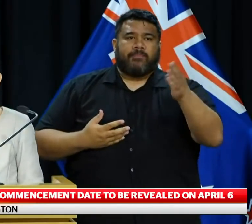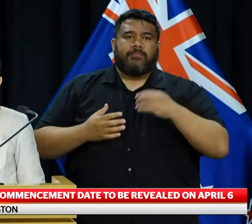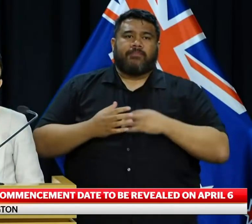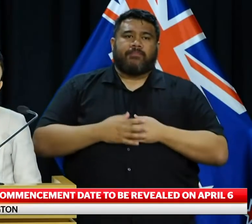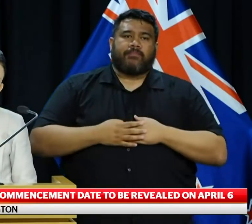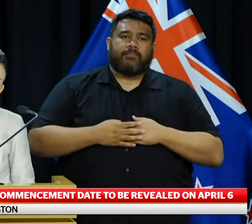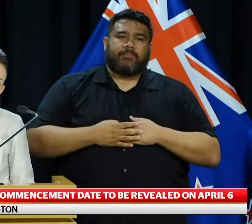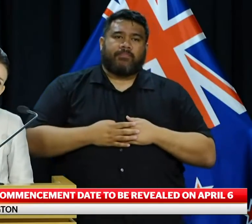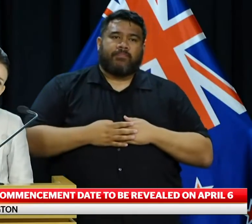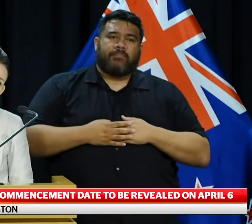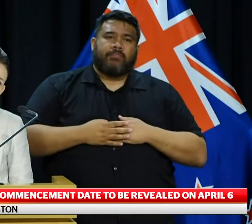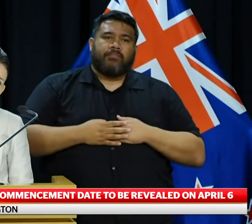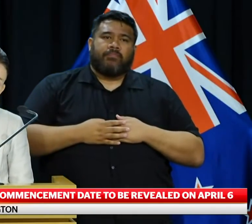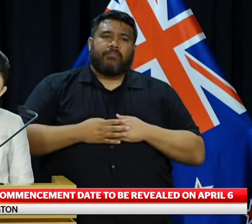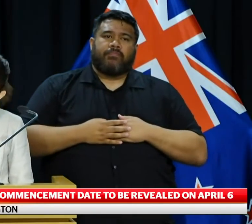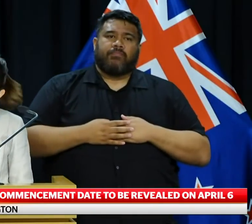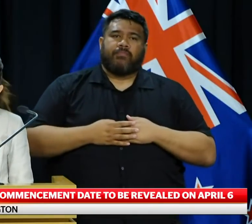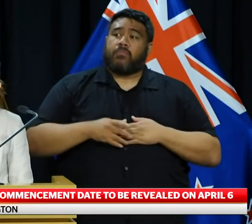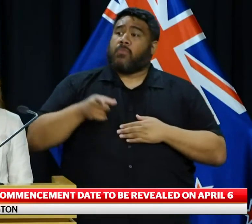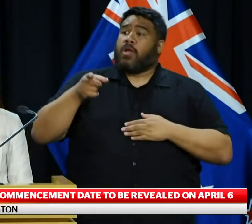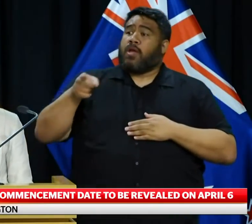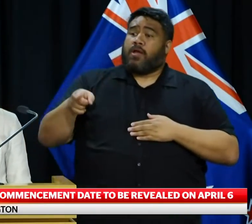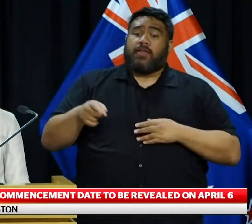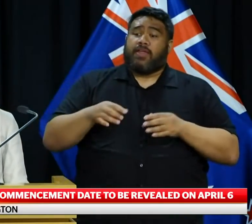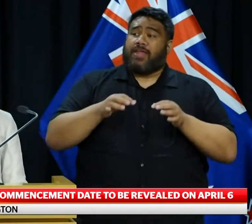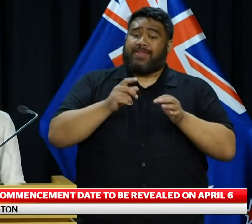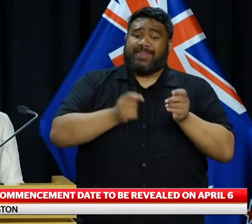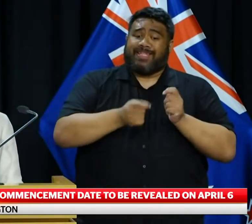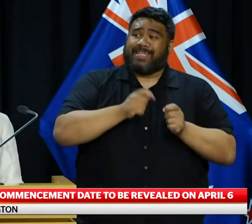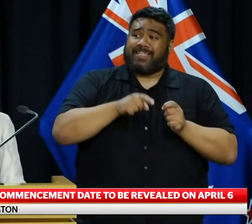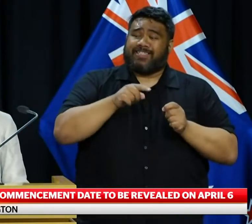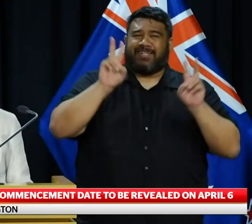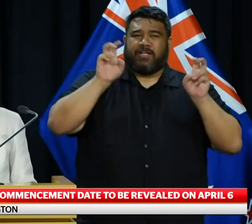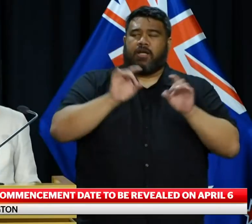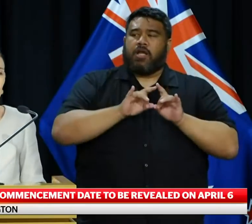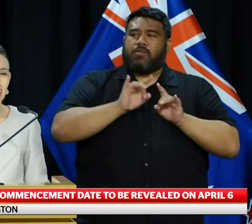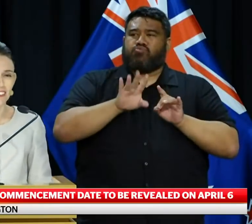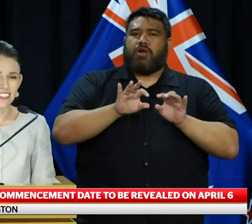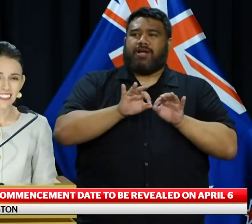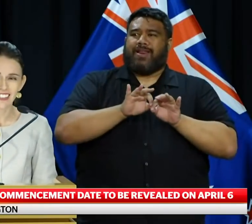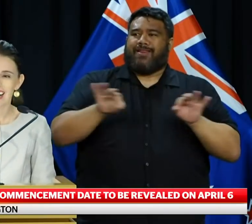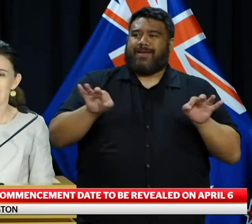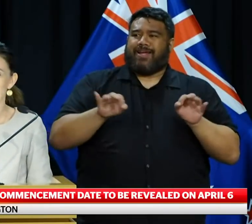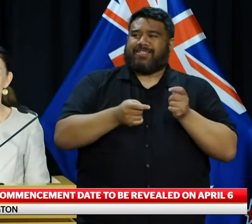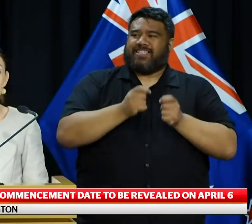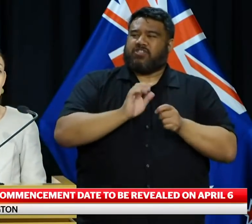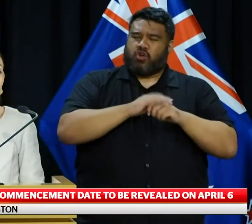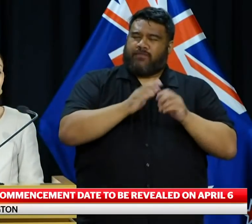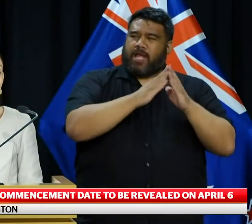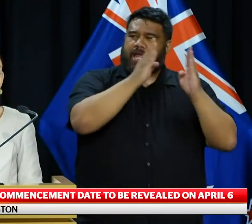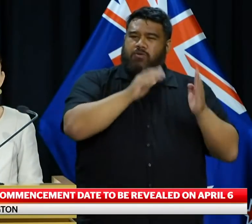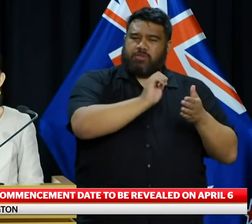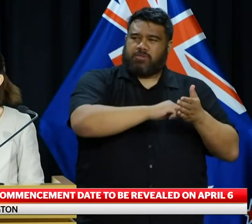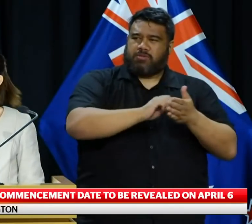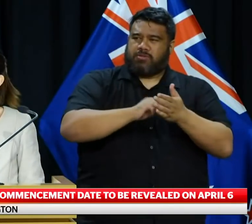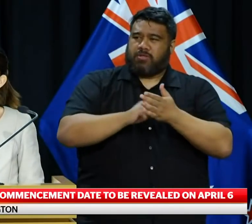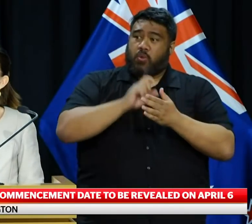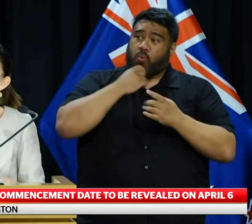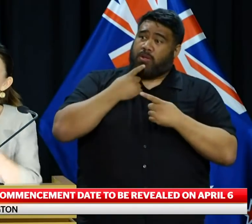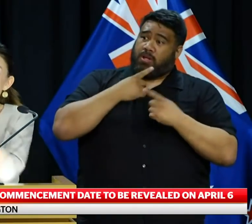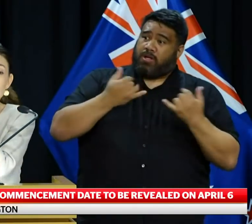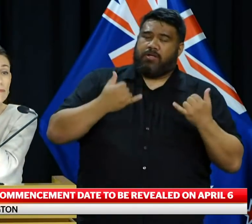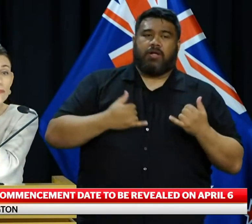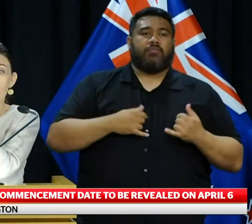that. Will you be extending the bright line test? Oh, I'm not going to be making any announcements relevant to housing until tomorrow.